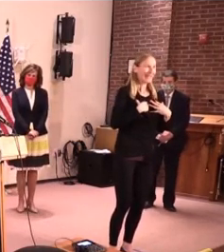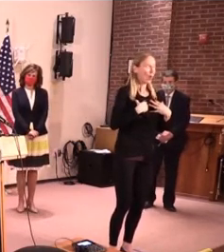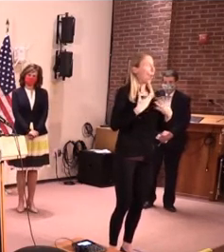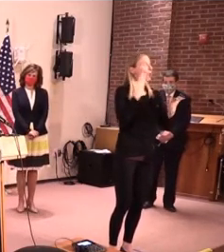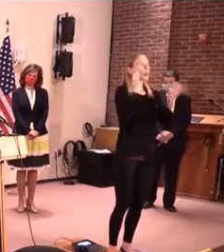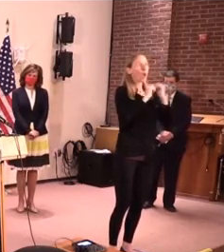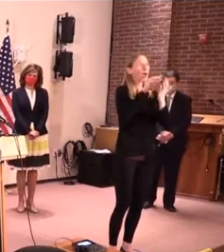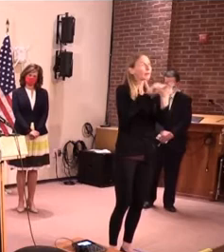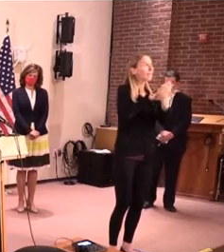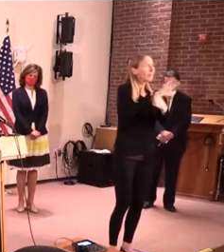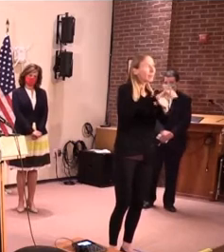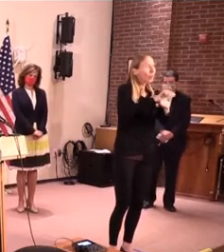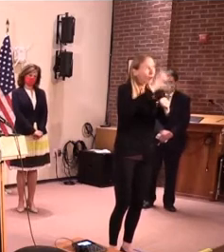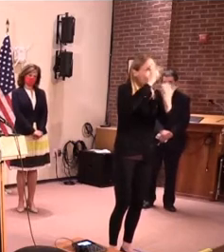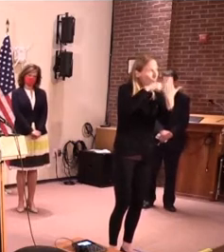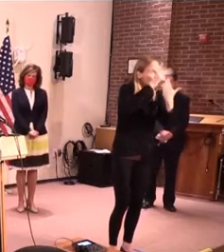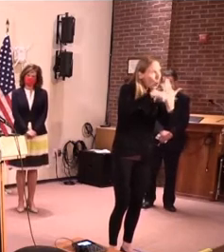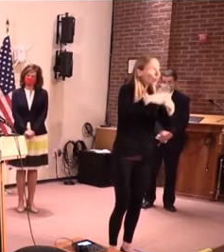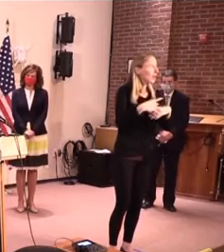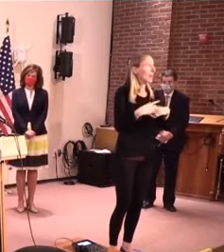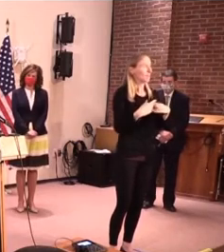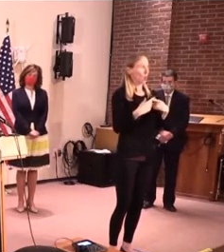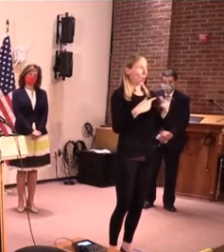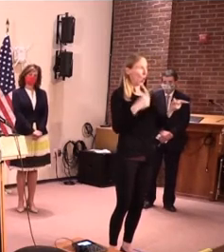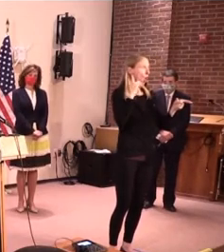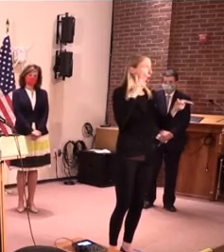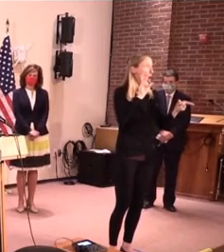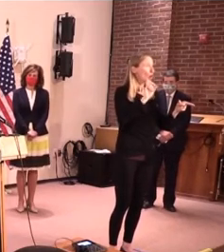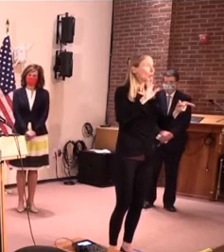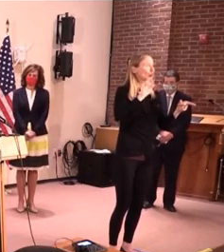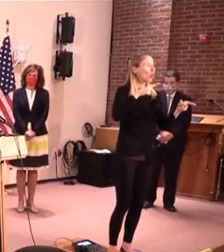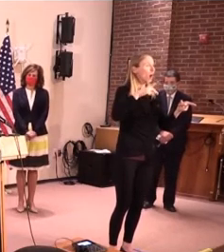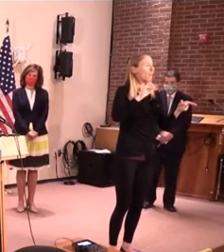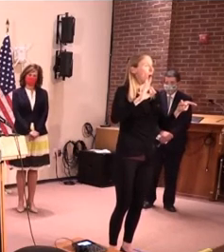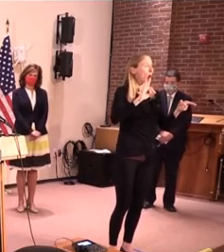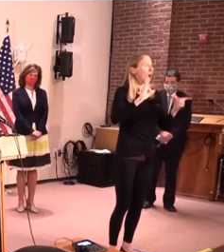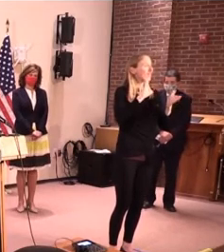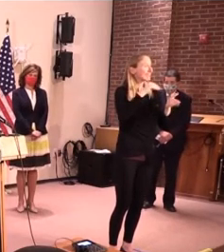getting to these drop-off centers. And secondly,